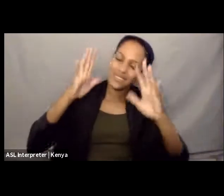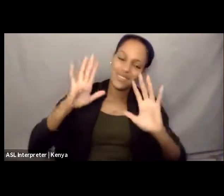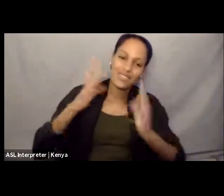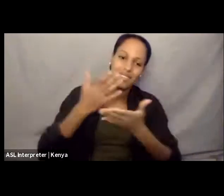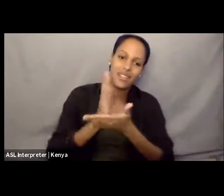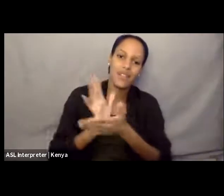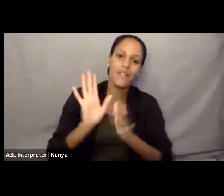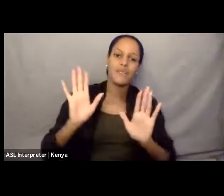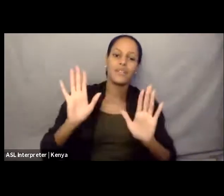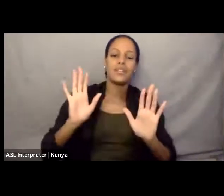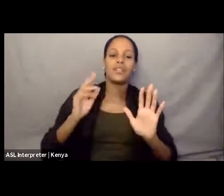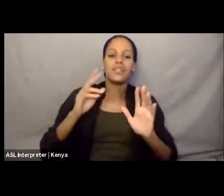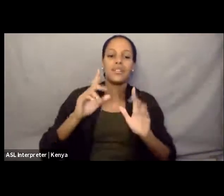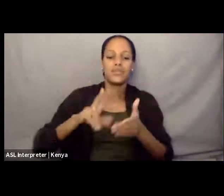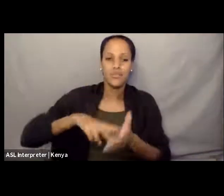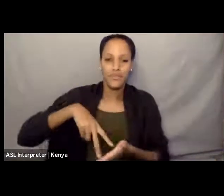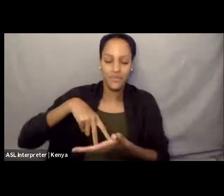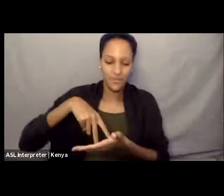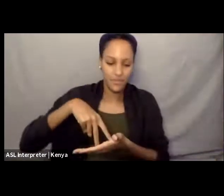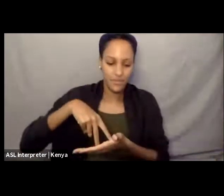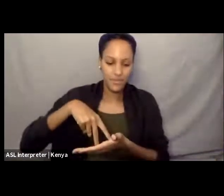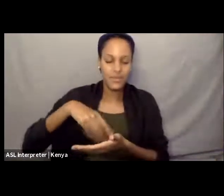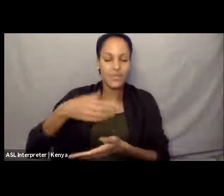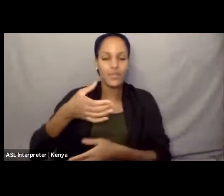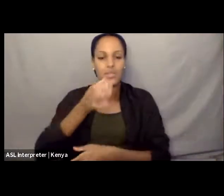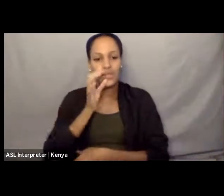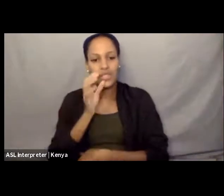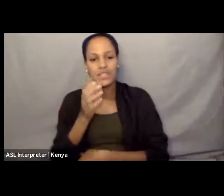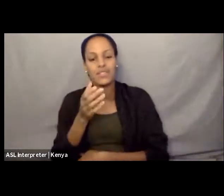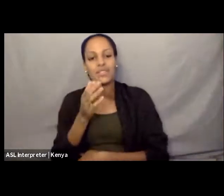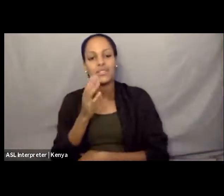I got up and got me some pop.